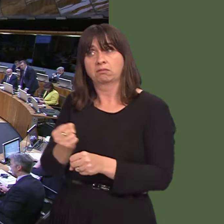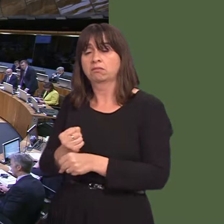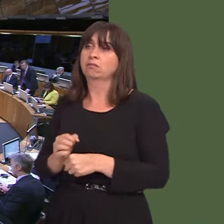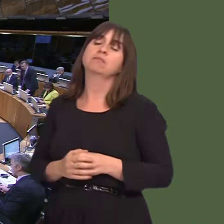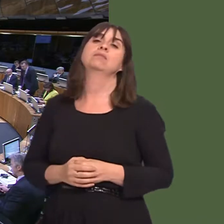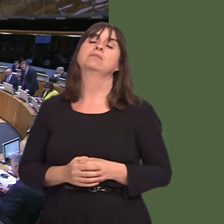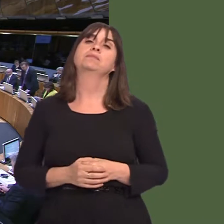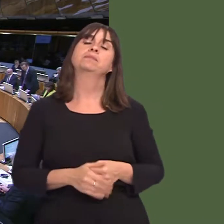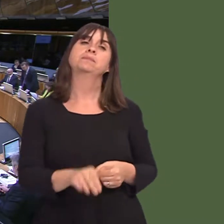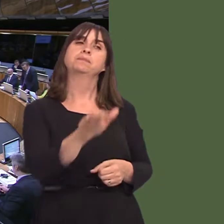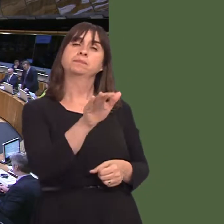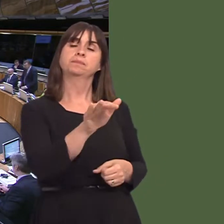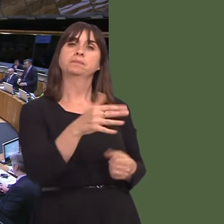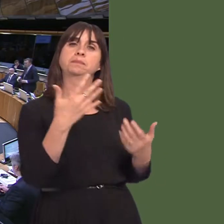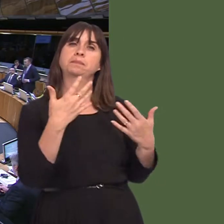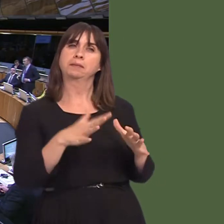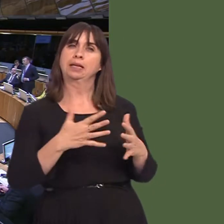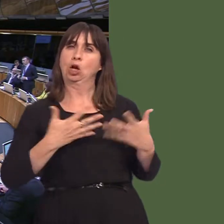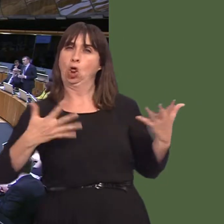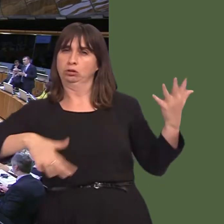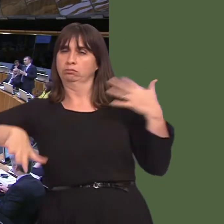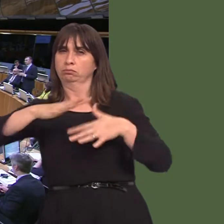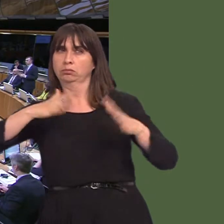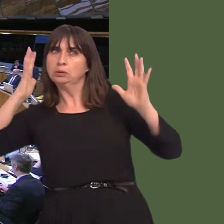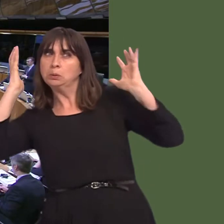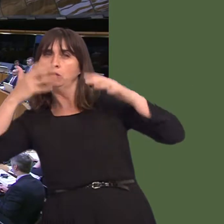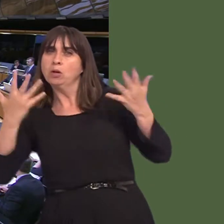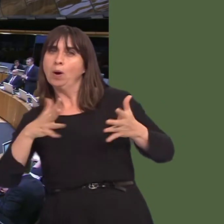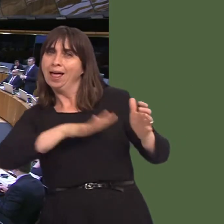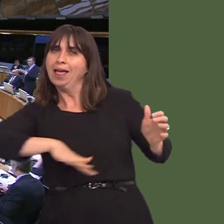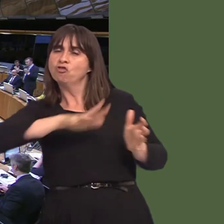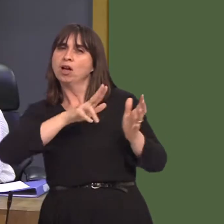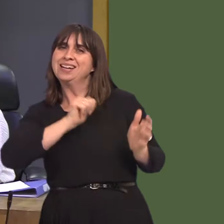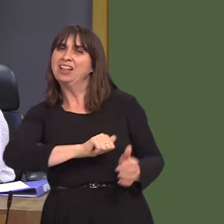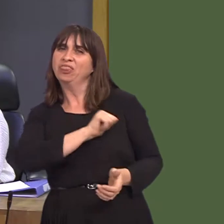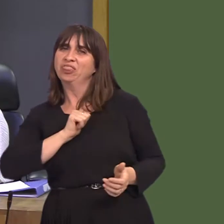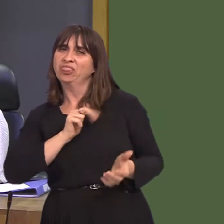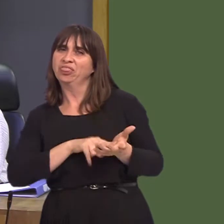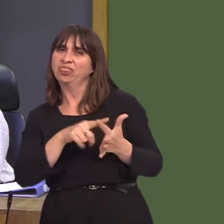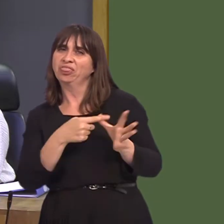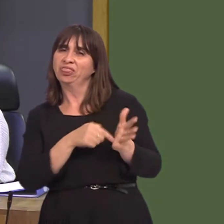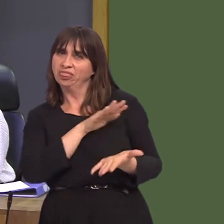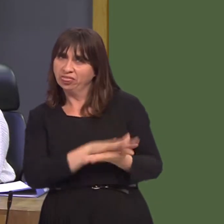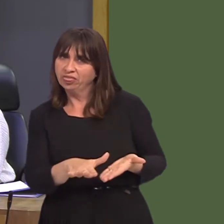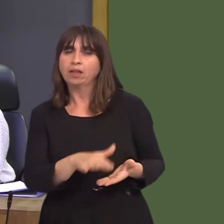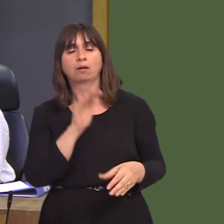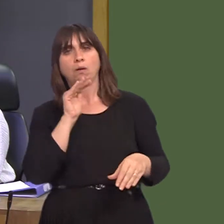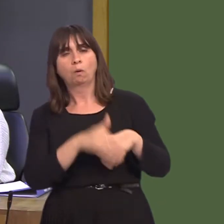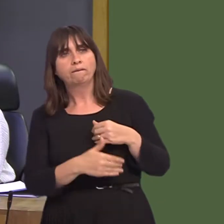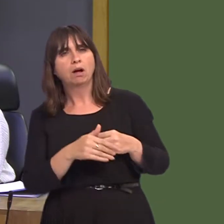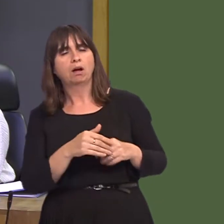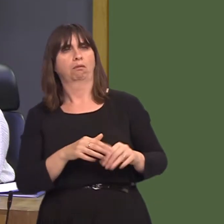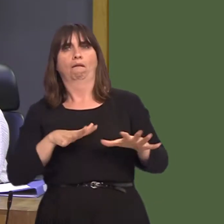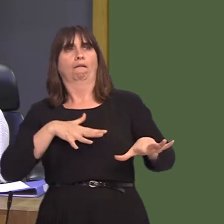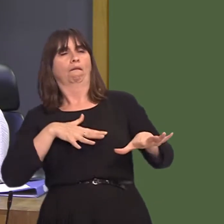First Minister, there's been a great deal of concern in the Neath area on the possible proposal